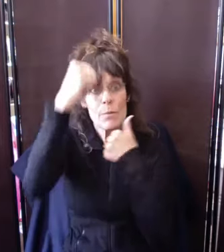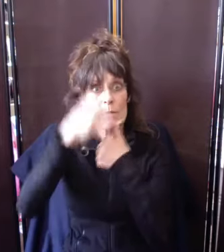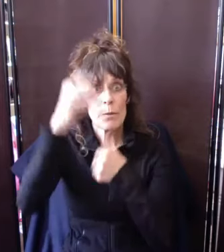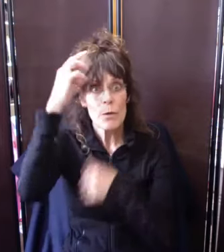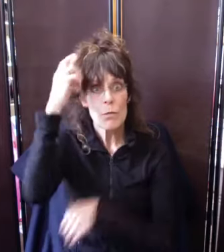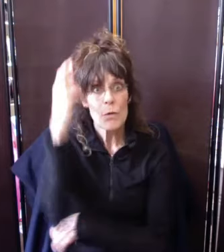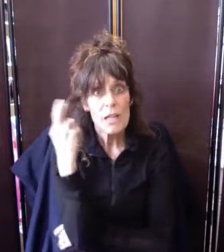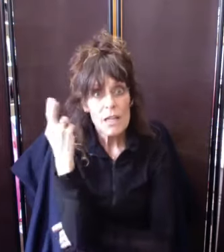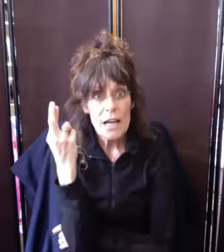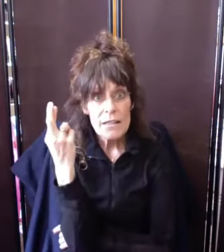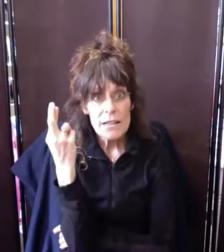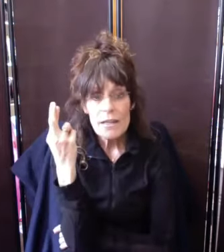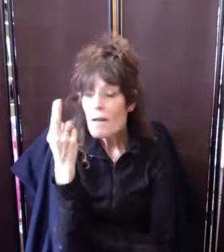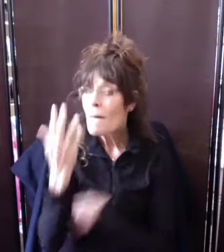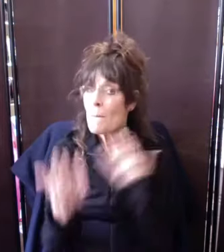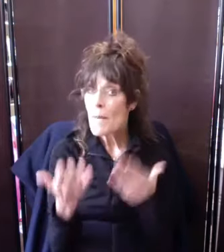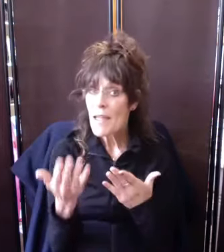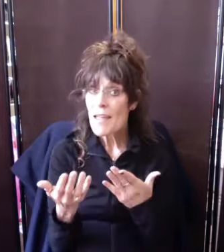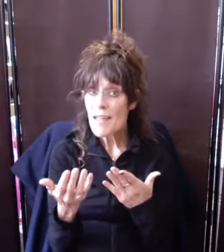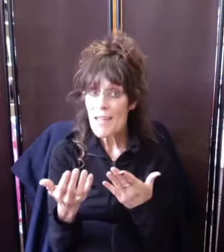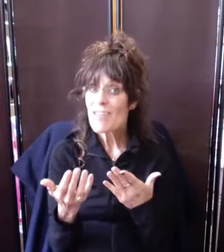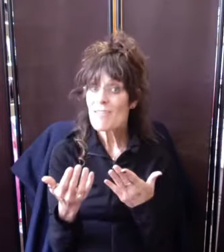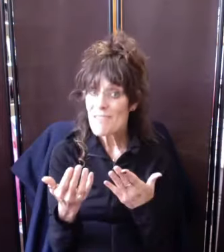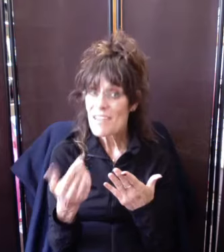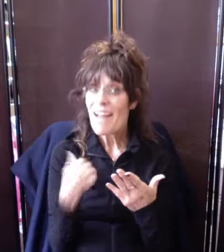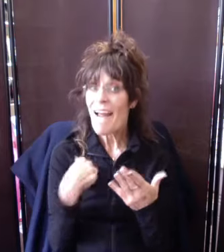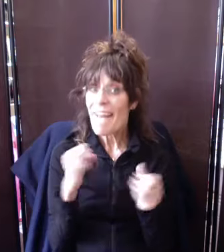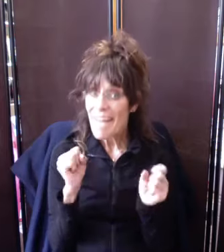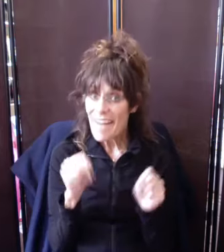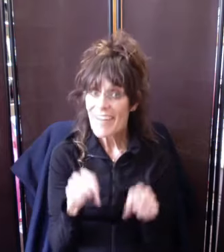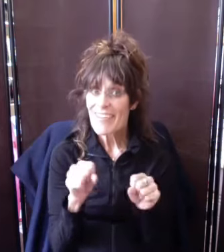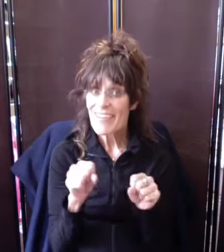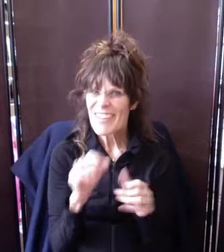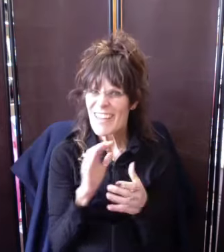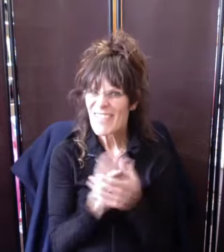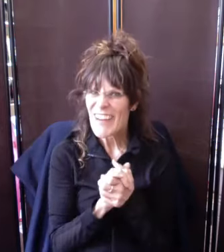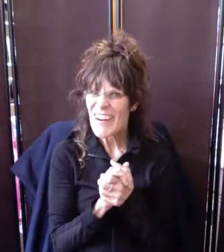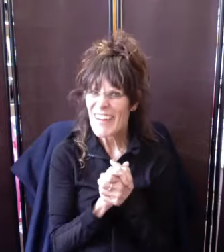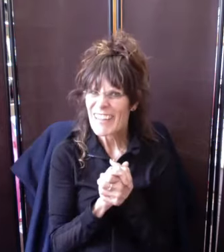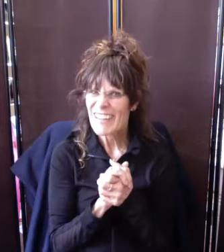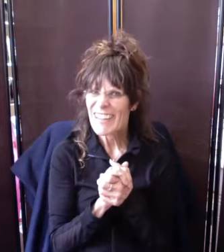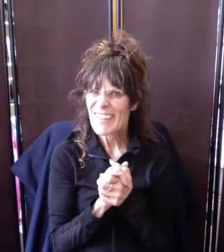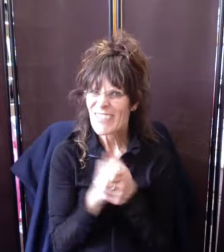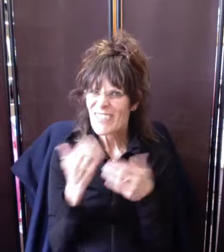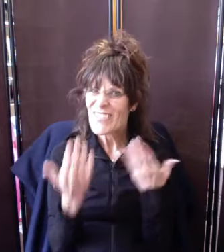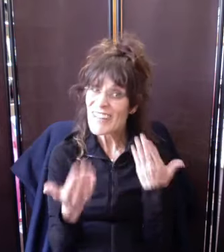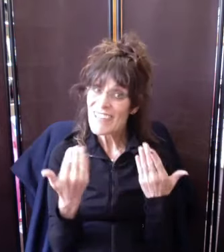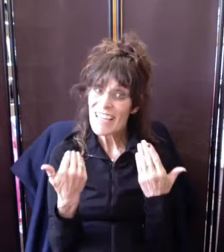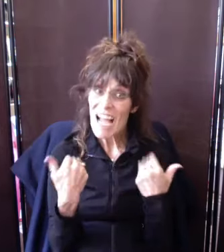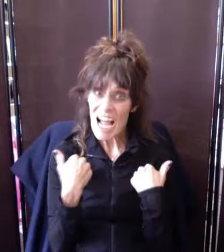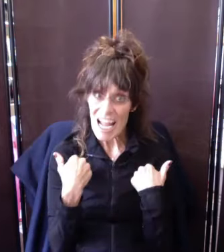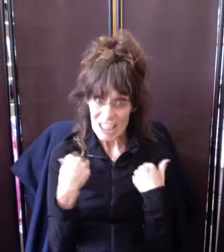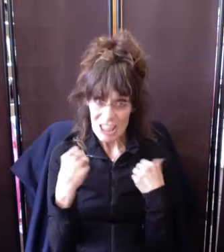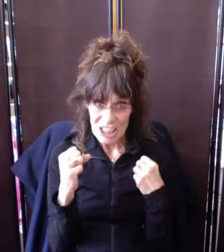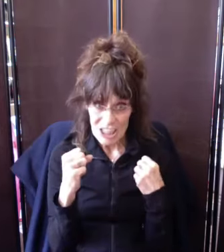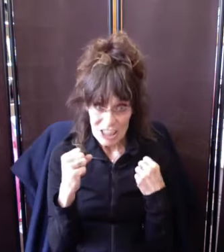maybe I actually could get married. Maybe I actually could have kids because I actually knew what it was to love. I stood